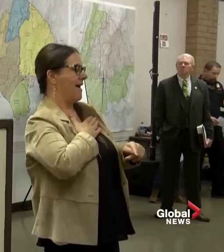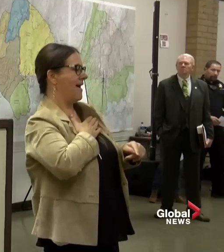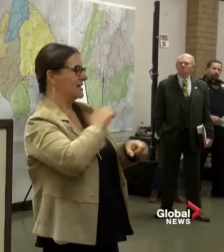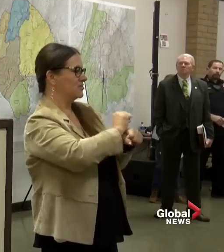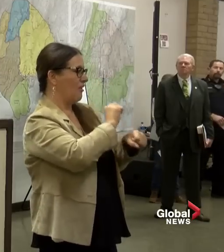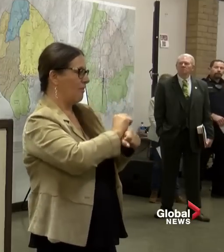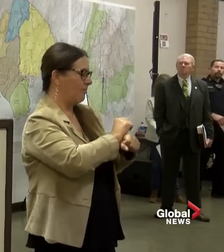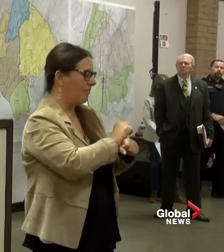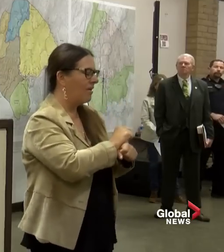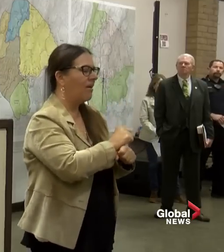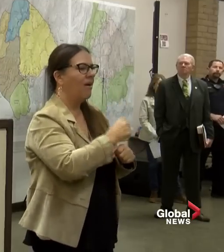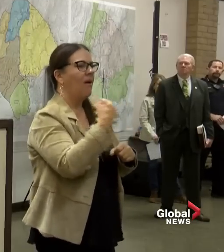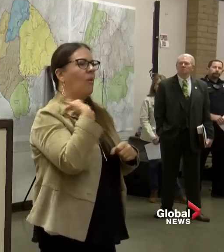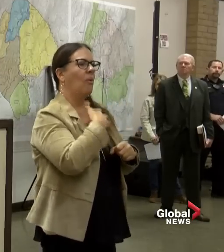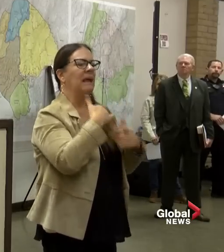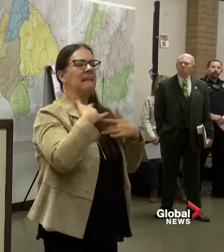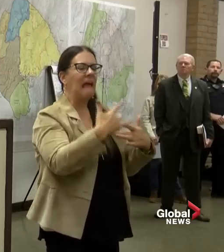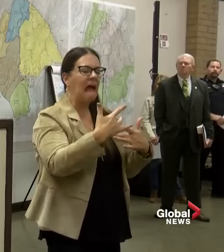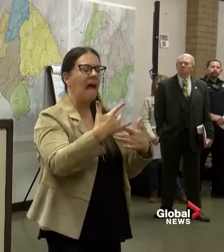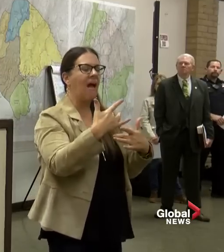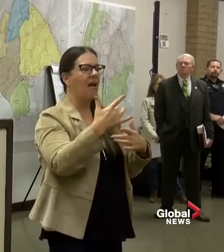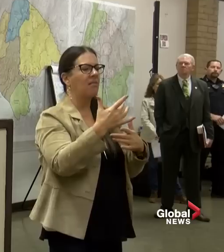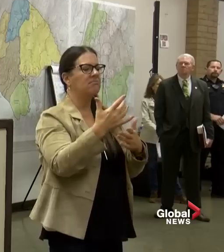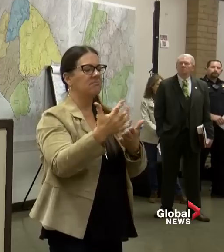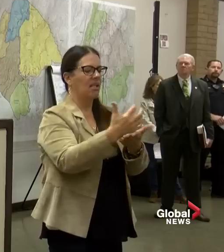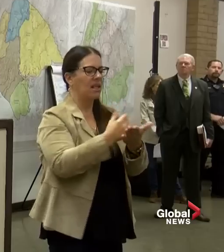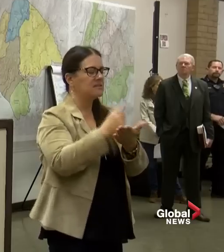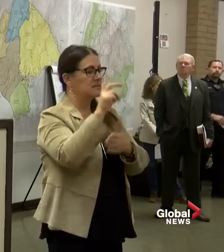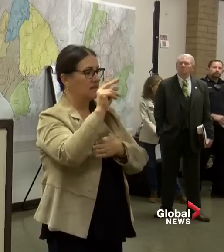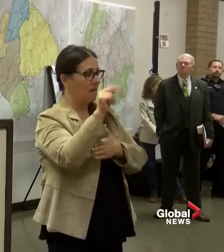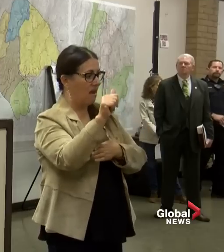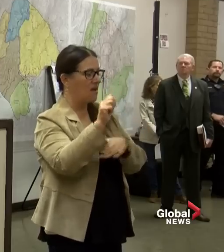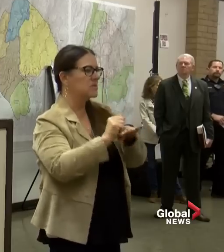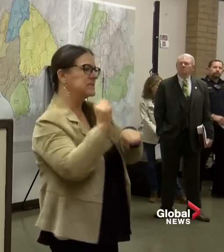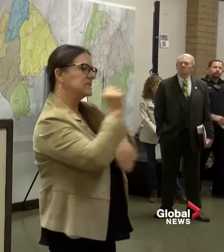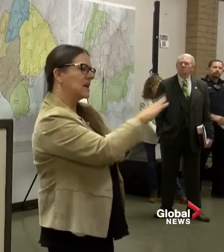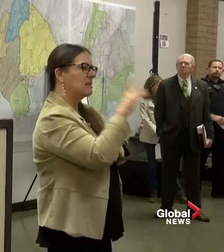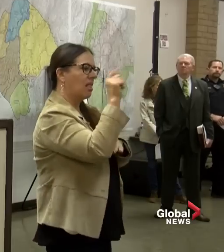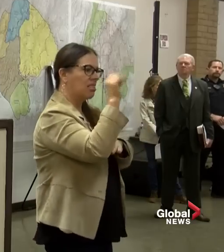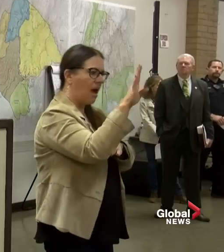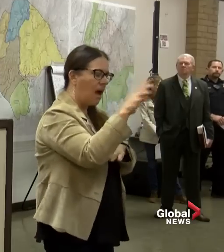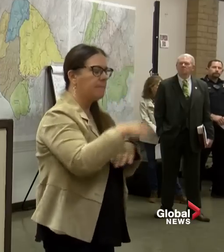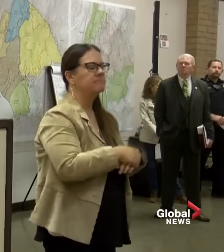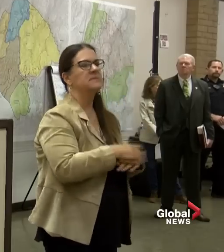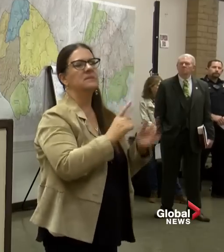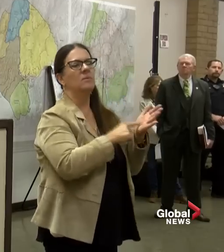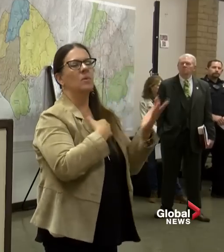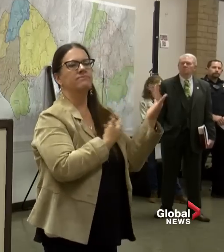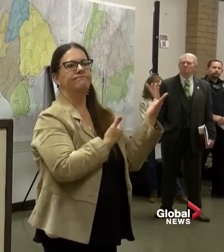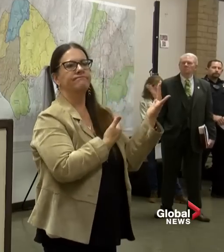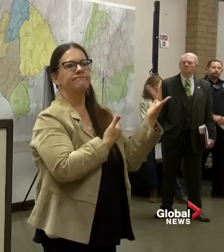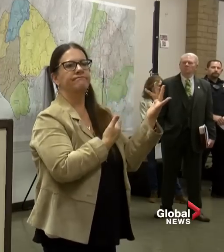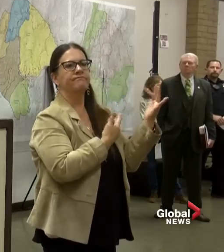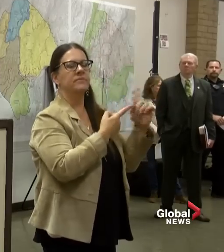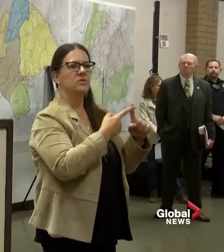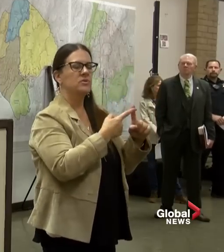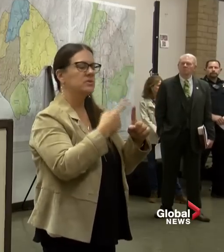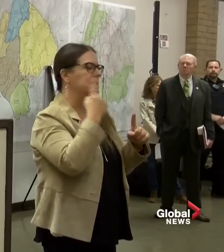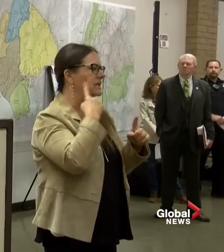It was something that we'd send to the laboratory, and we'd wait months or even years for responses to come